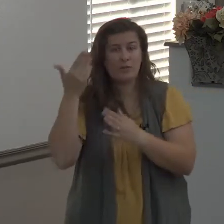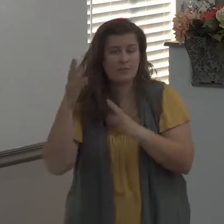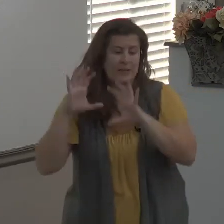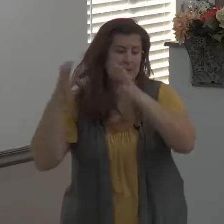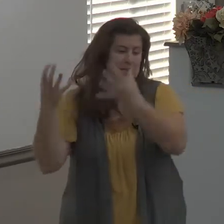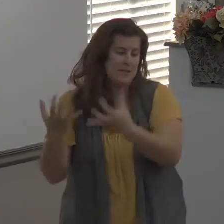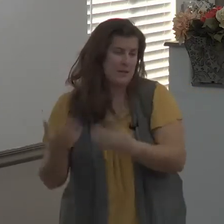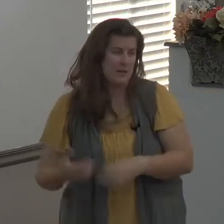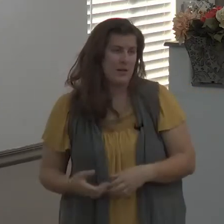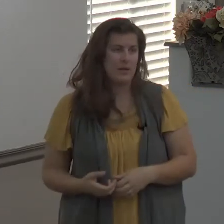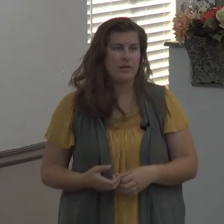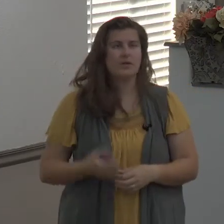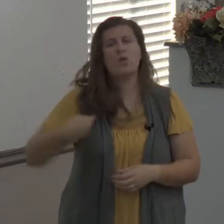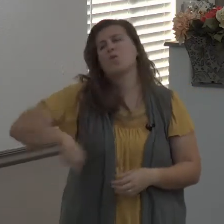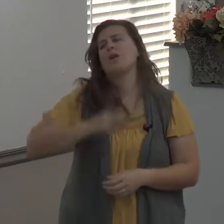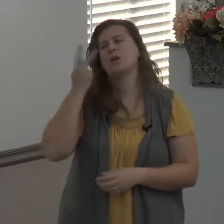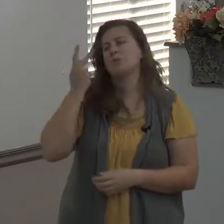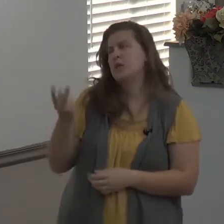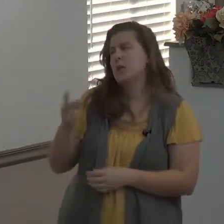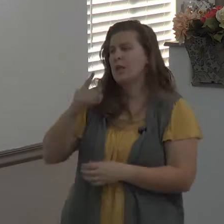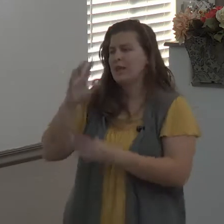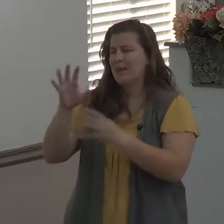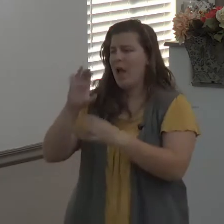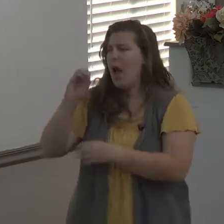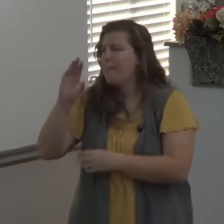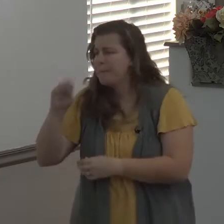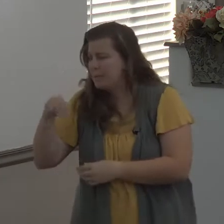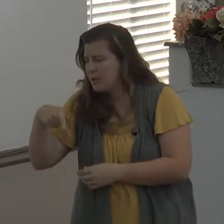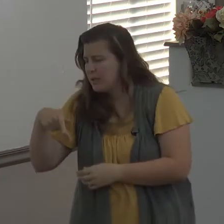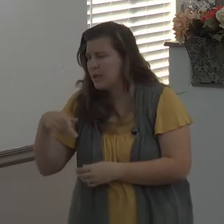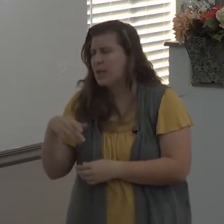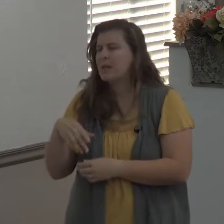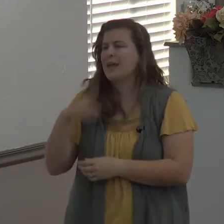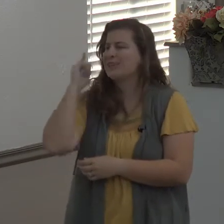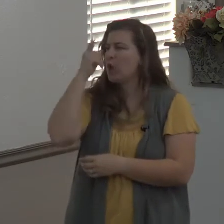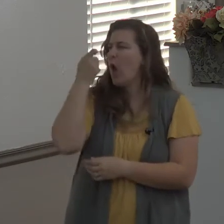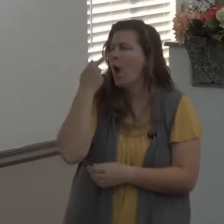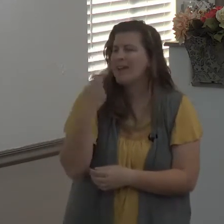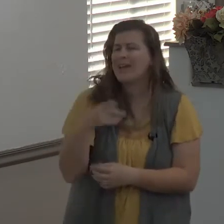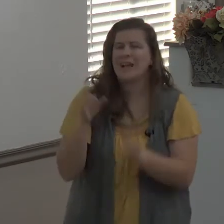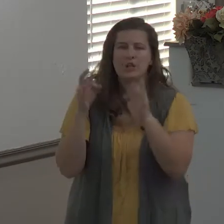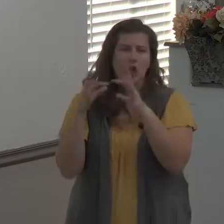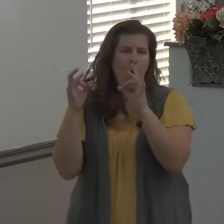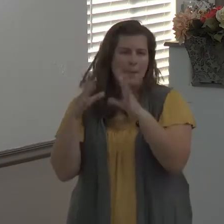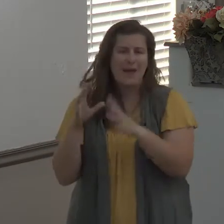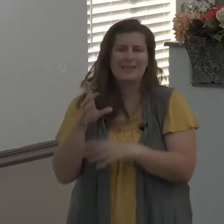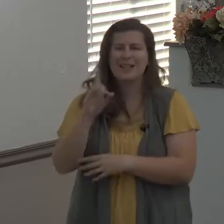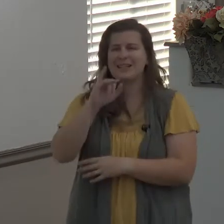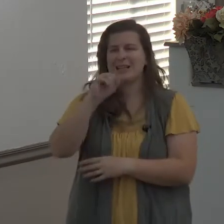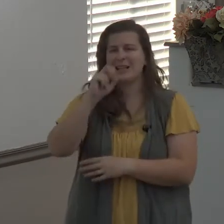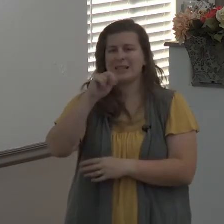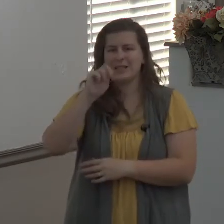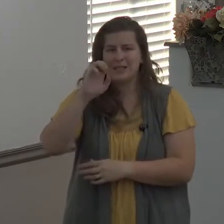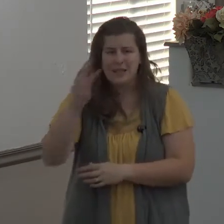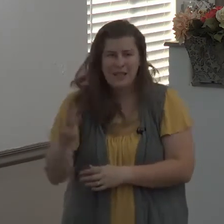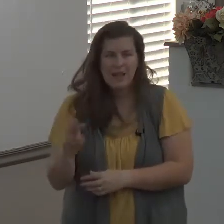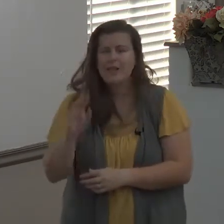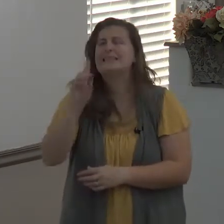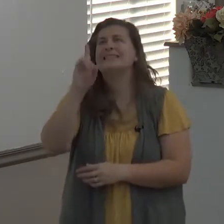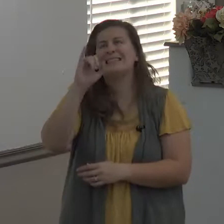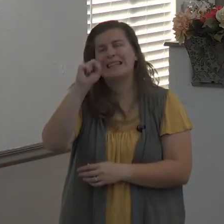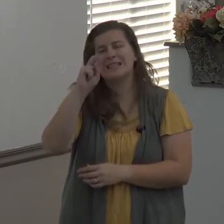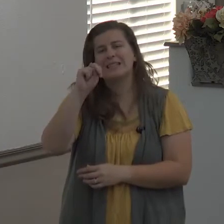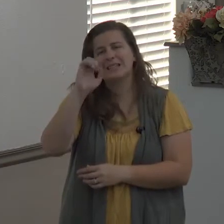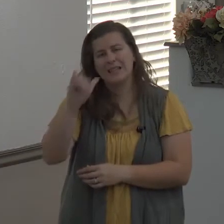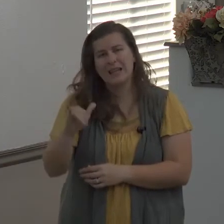governments. And so we look at Target, and we look at Starbucks, and we look at Disney